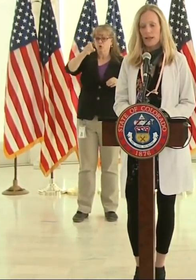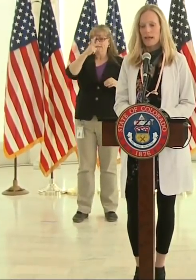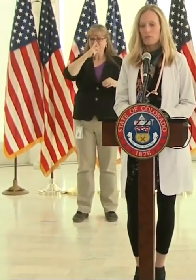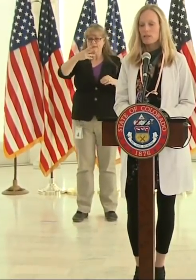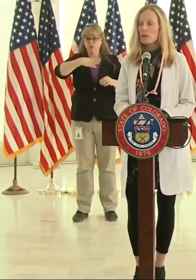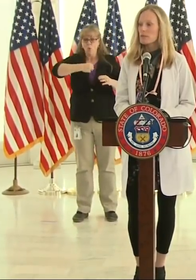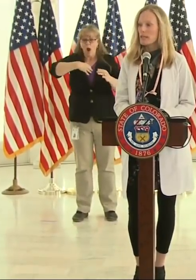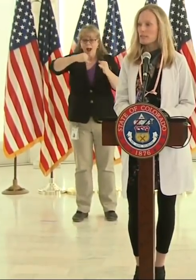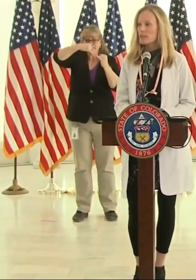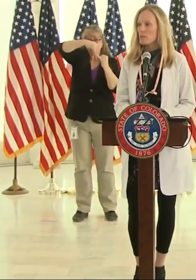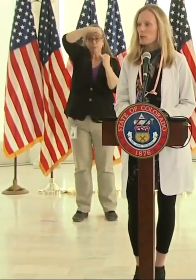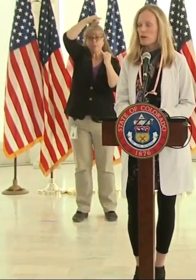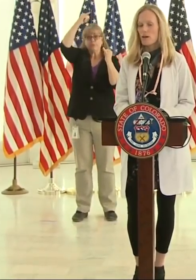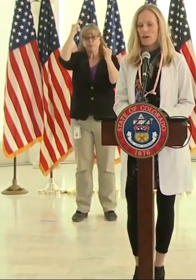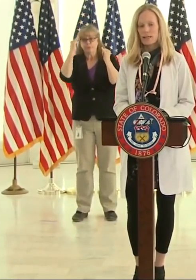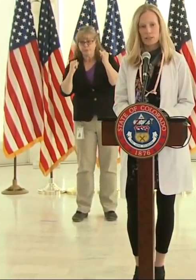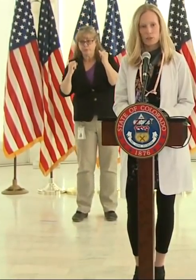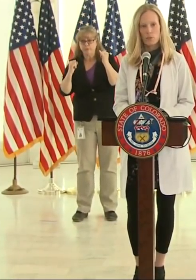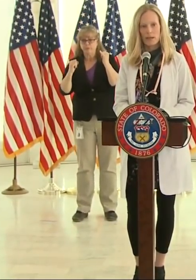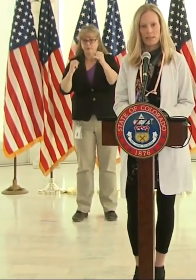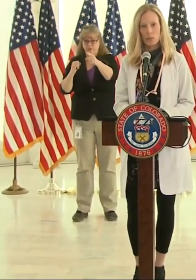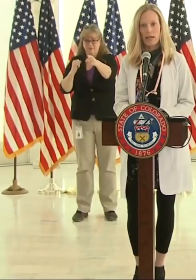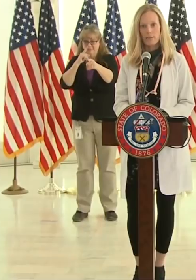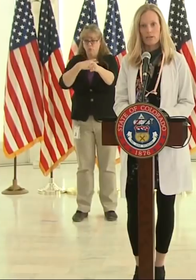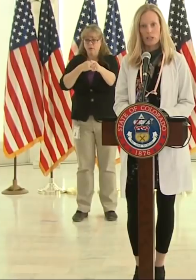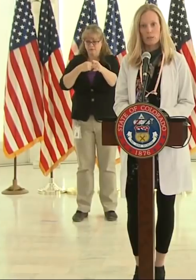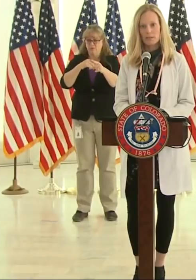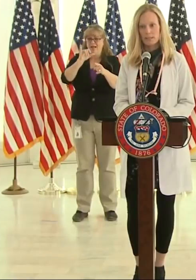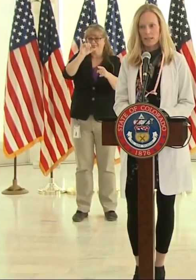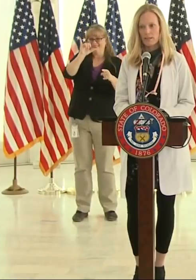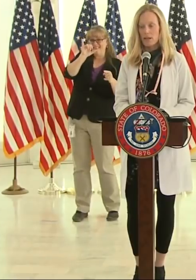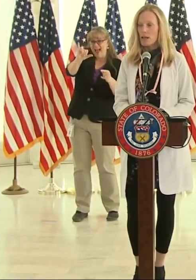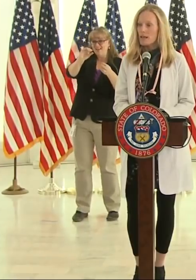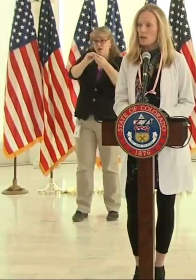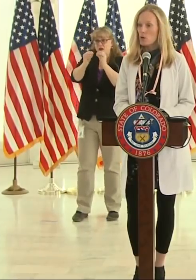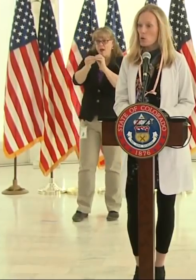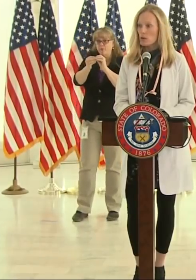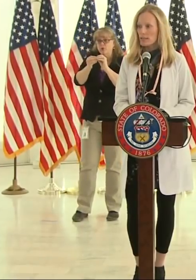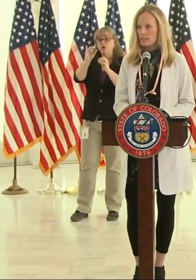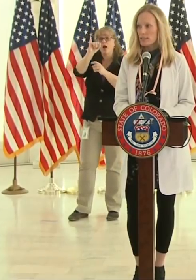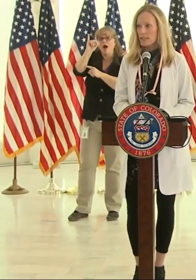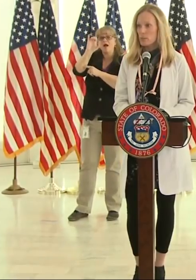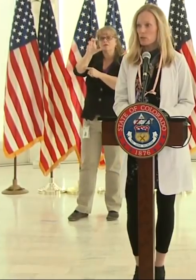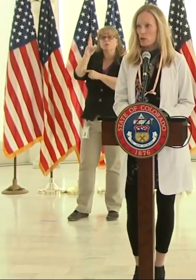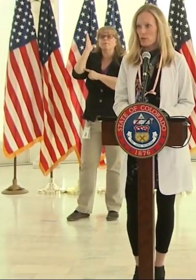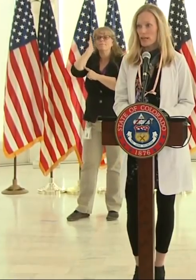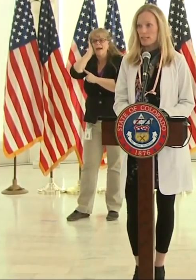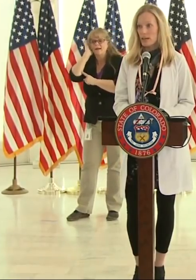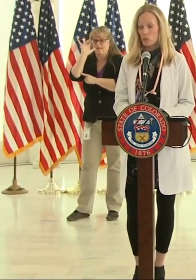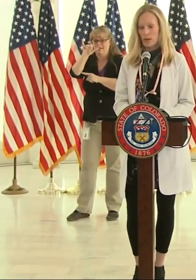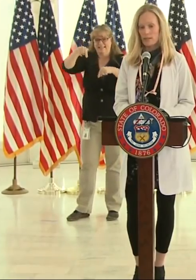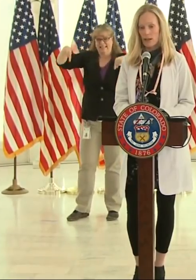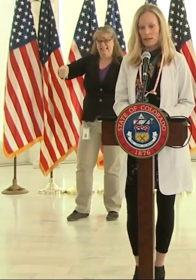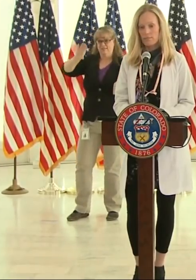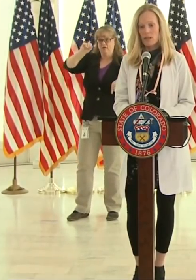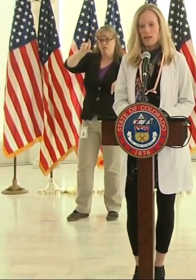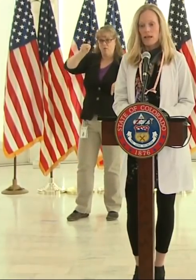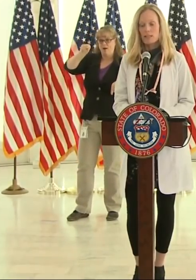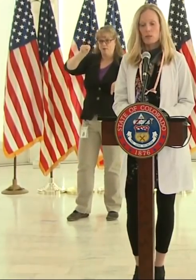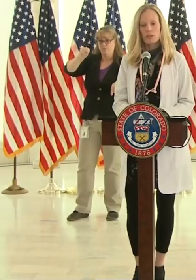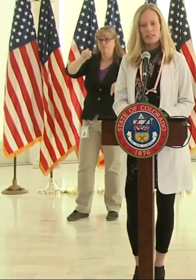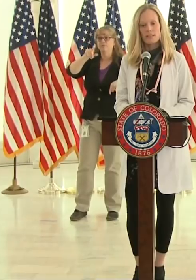2,000. And that really represents the number of ICU beds that we have available in the state. And our goal is to stay below that dotted white